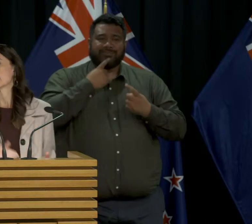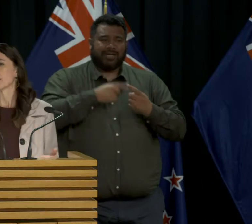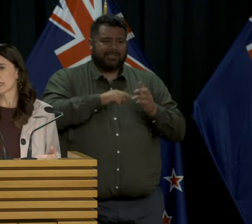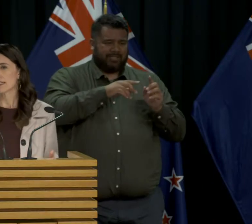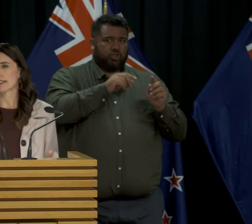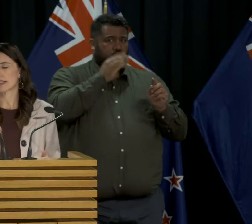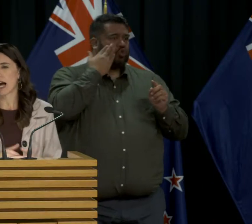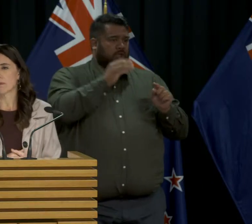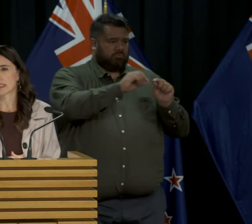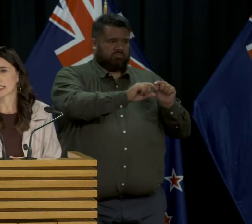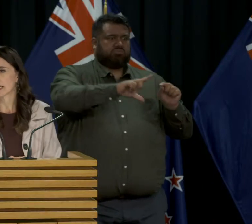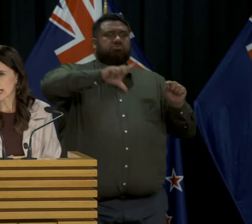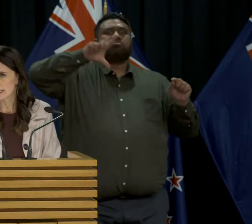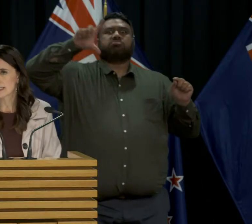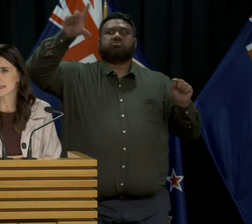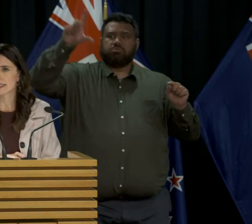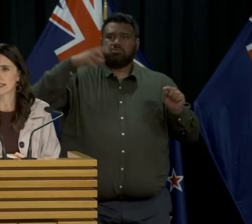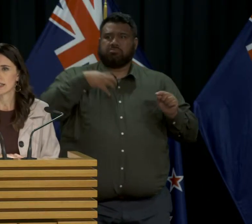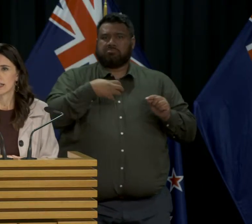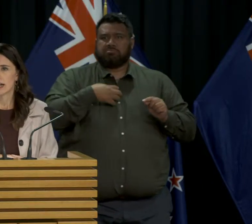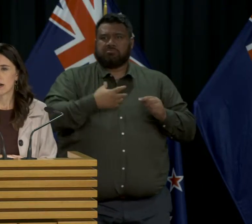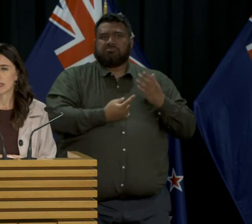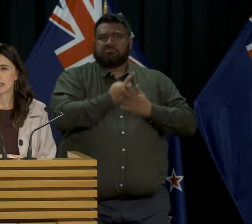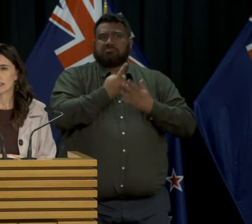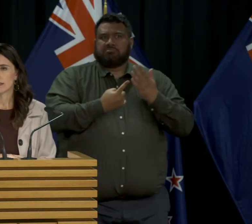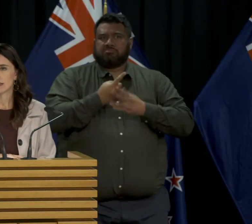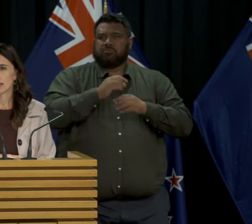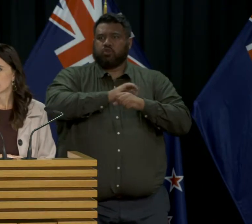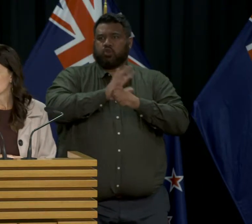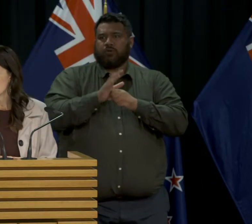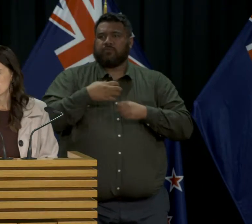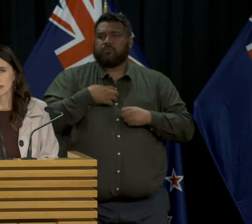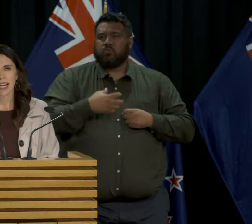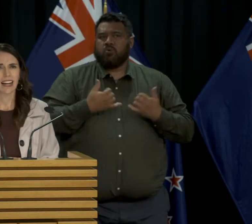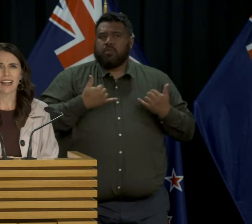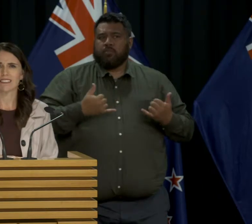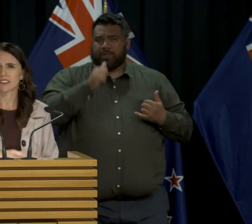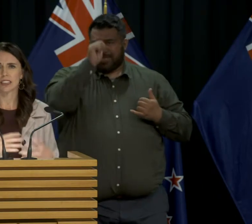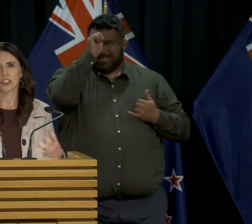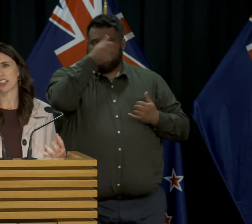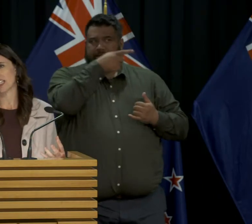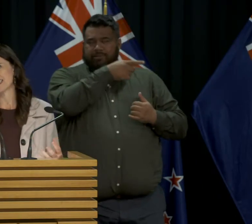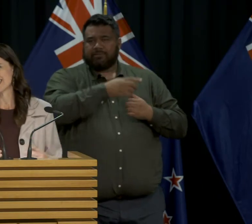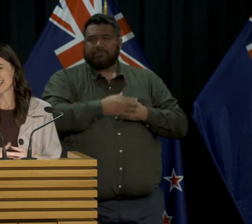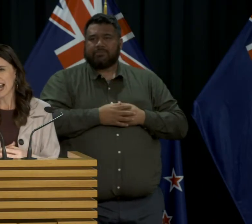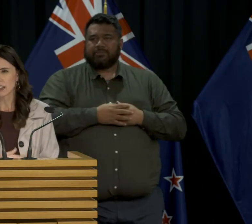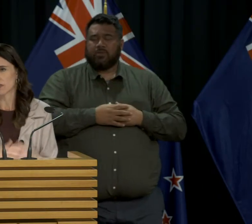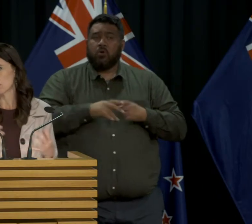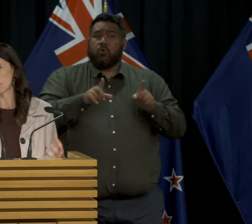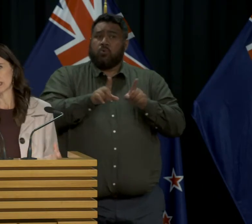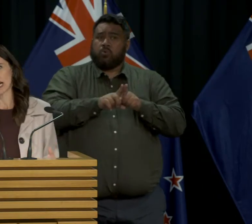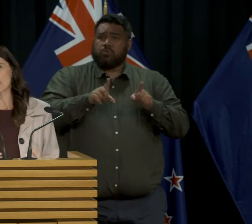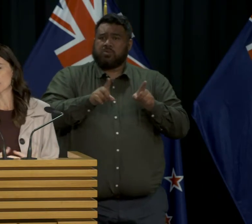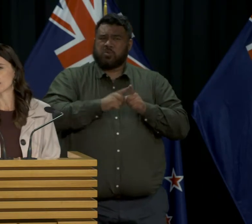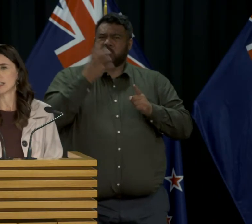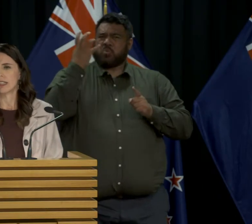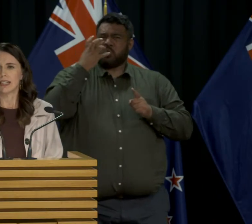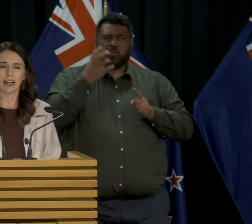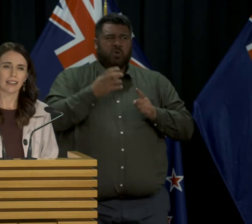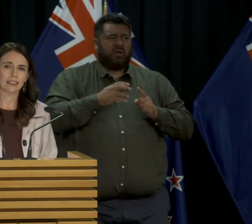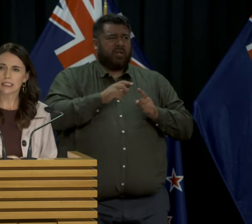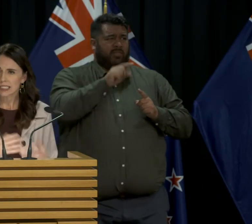very serious uptick in cases in India. And look, the sheer scale of the